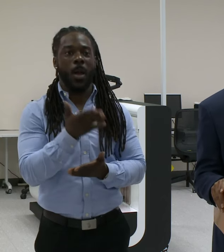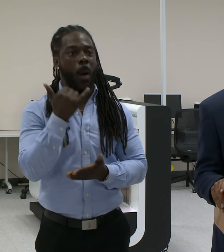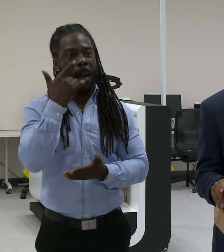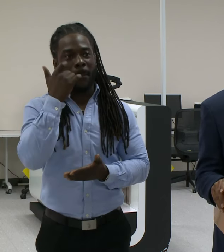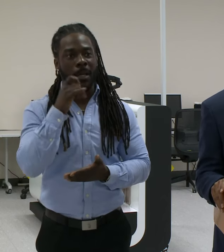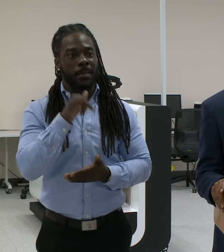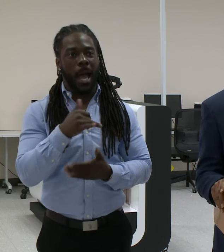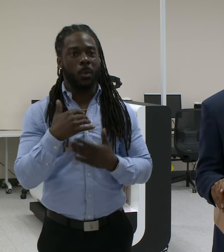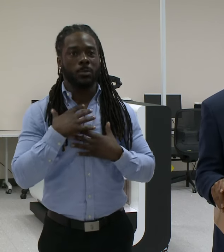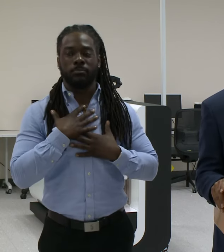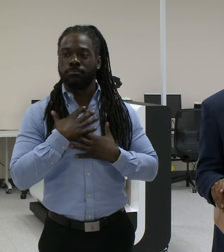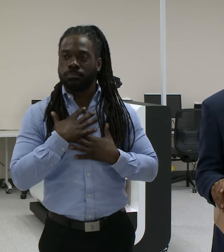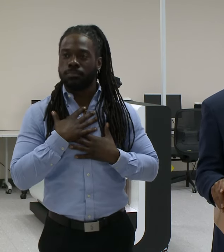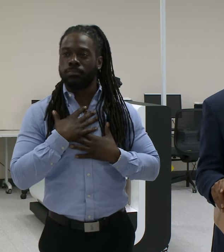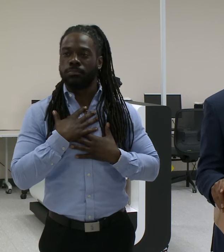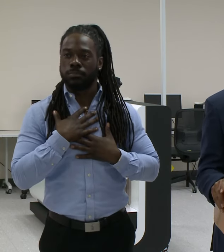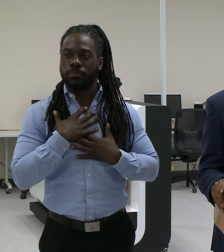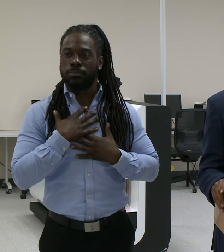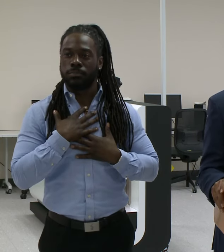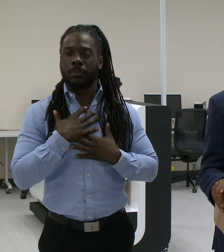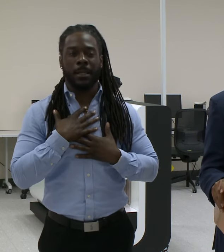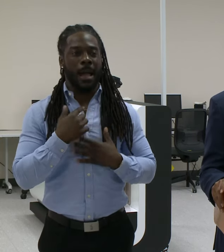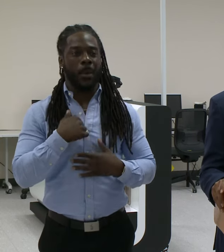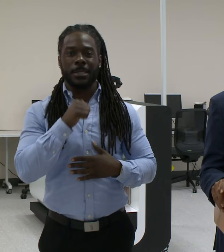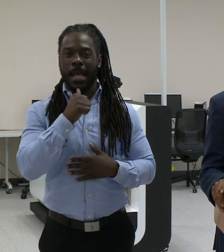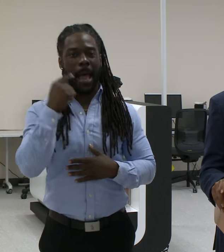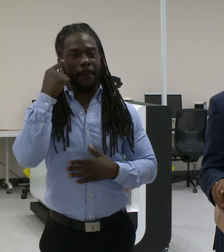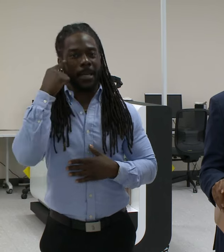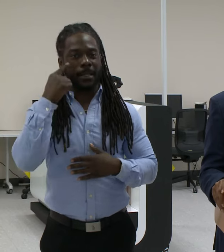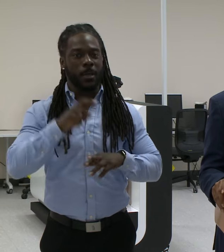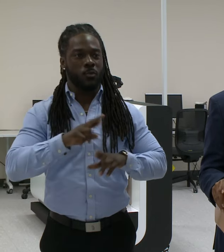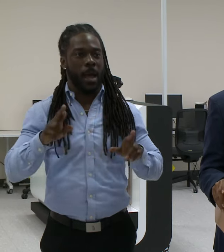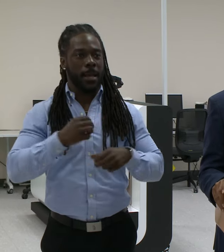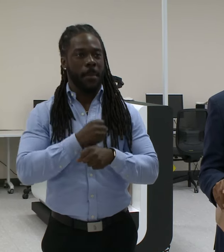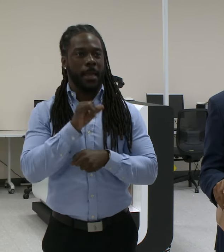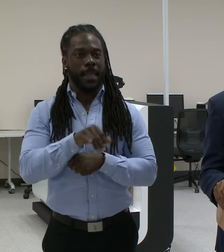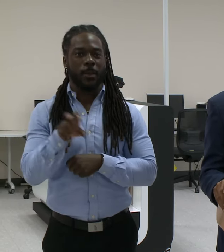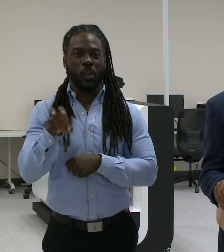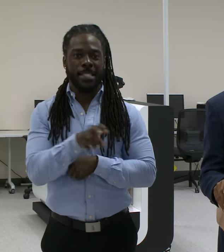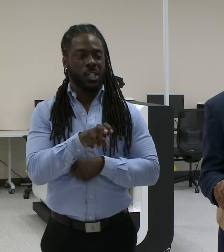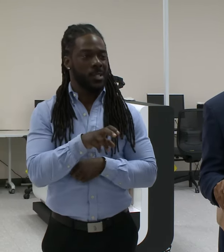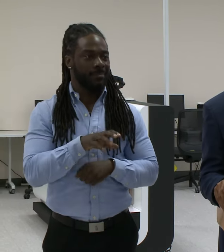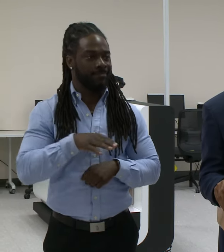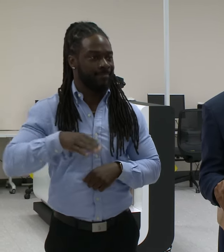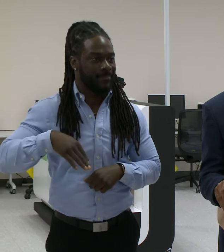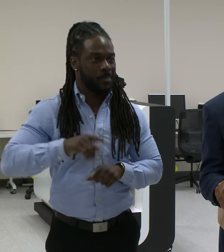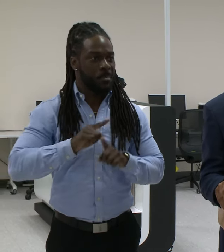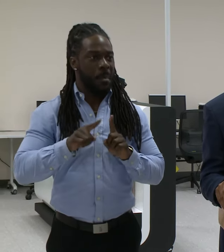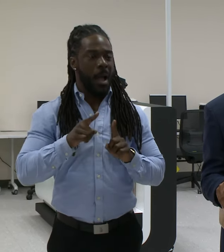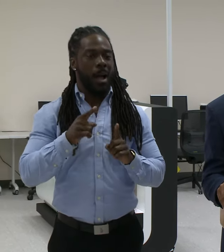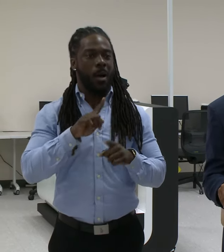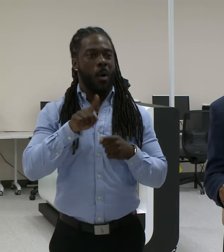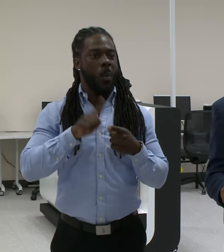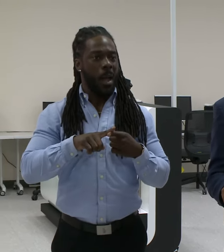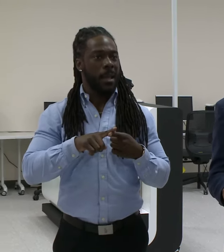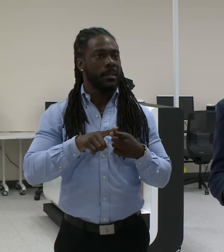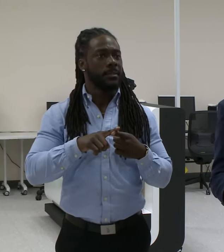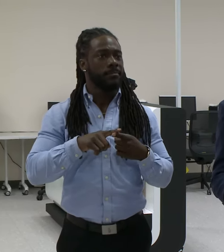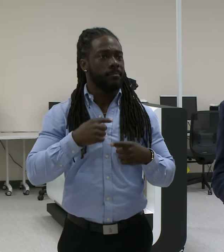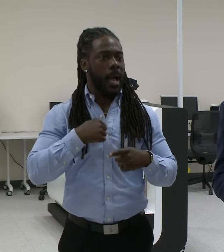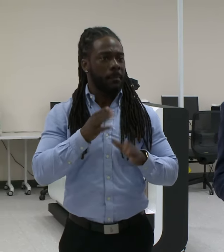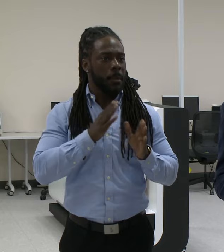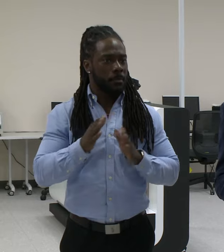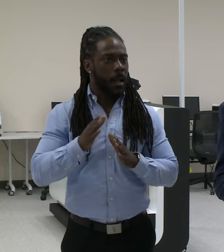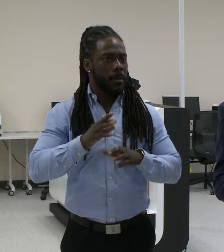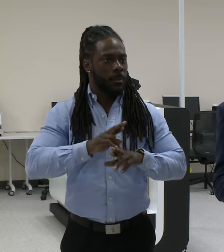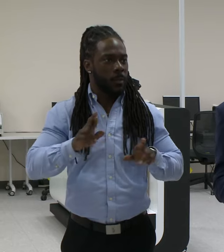heavy, I wasn't mentally ready to make that transition yet. But the fact is that when I do get myself together and we're ready